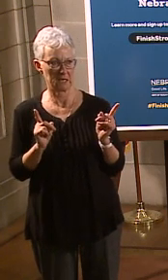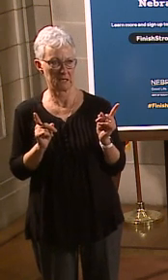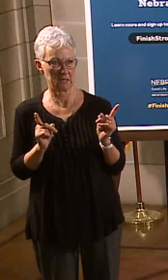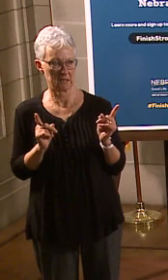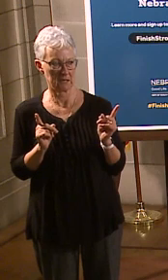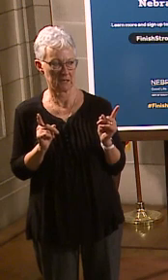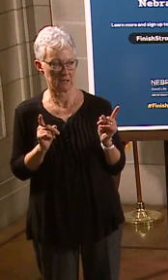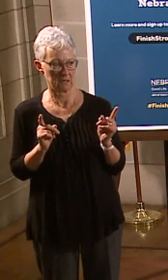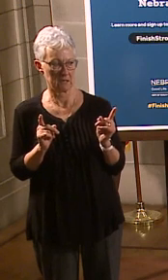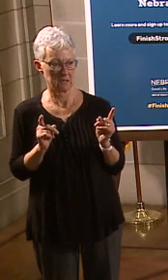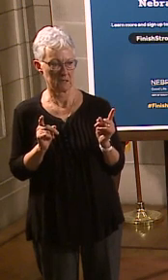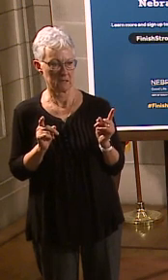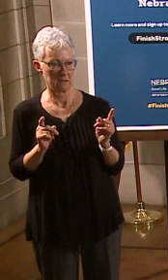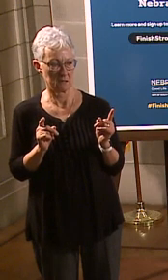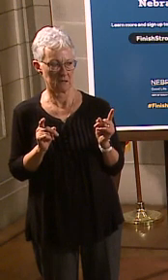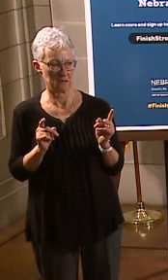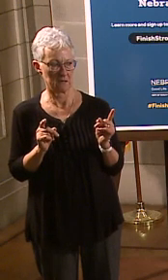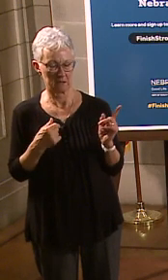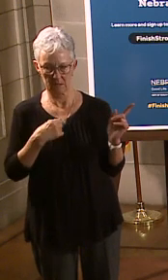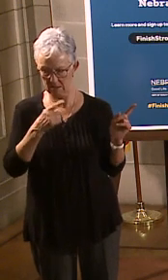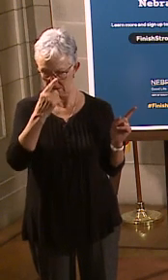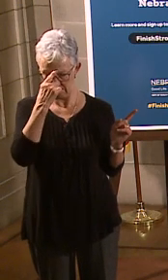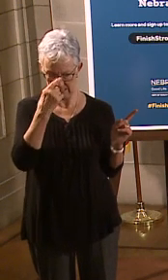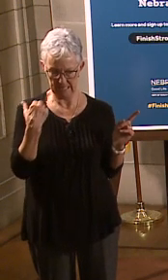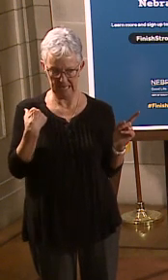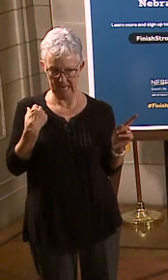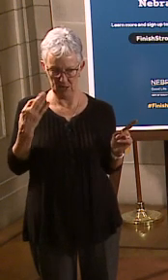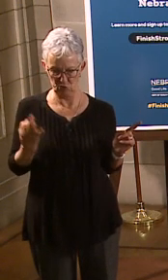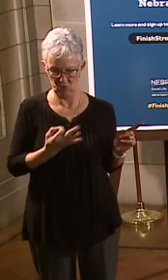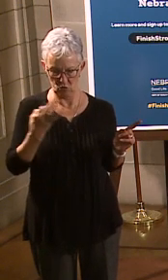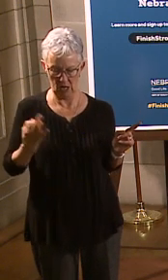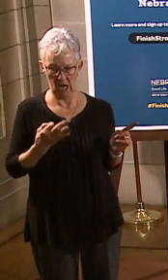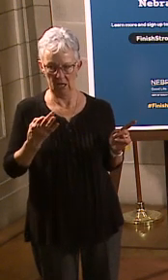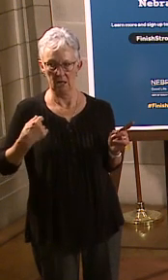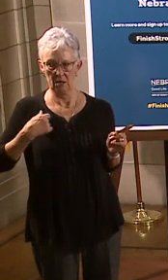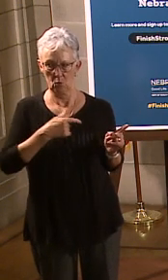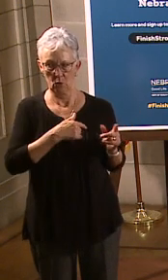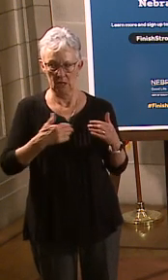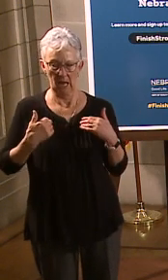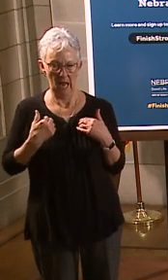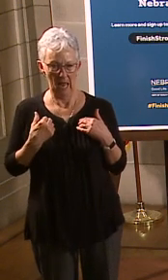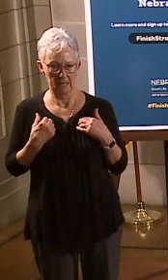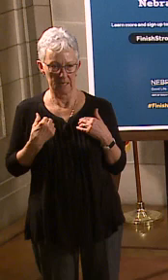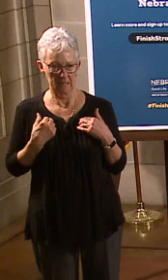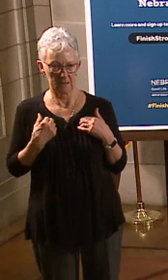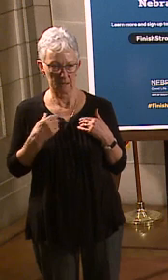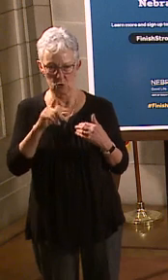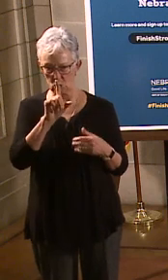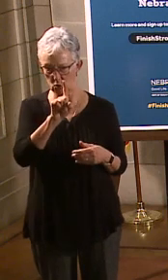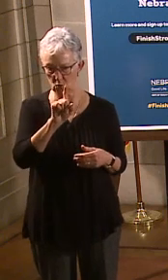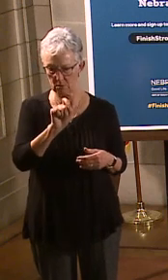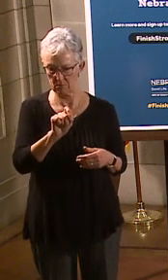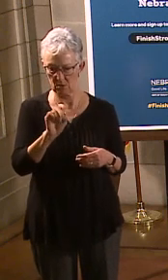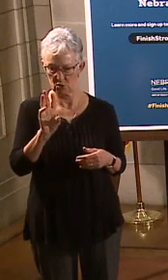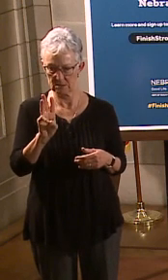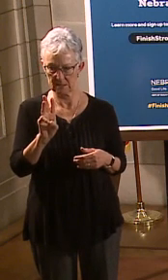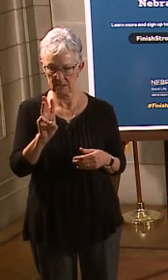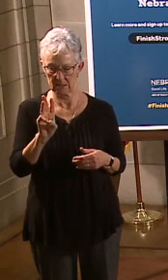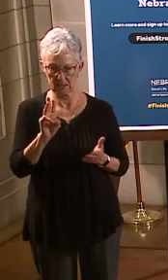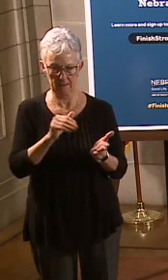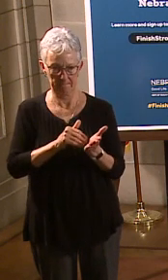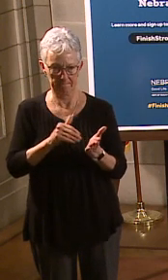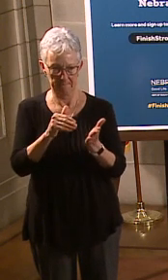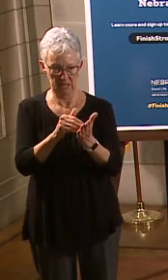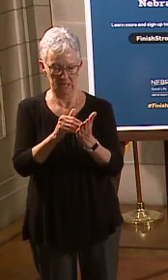I think what I have in front of me is as of Friday, we had 1.6 million